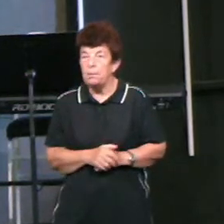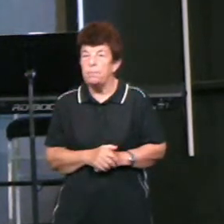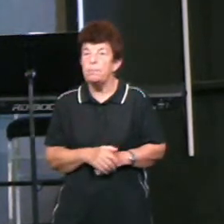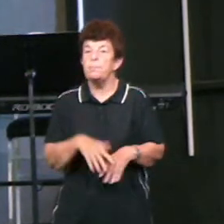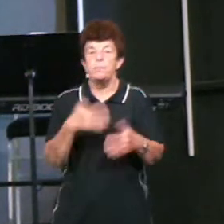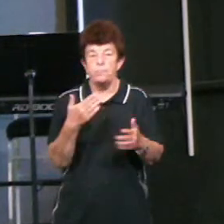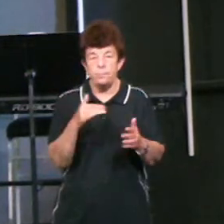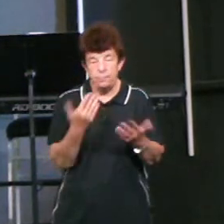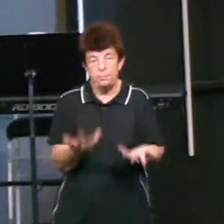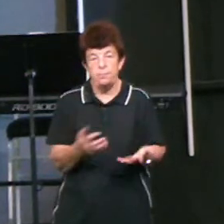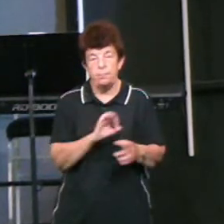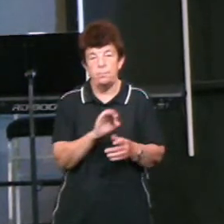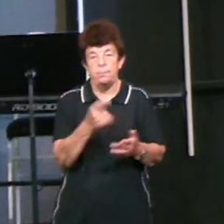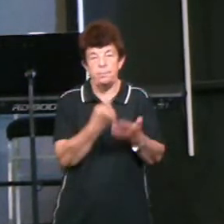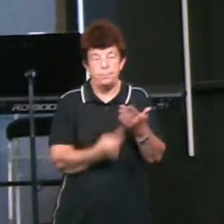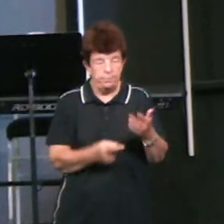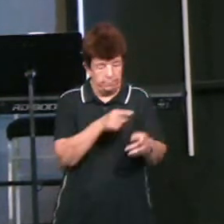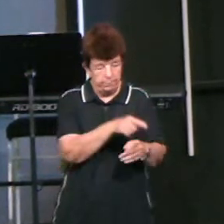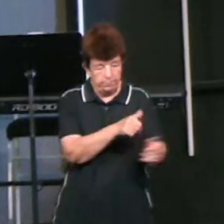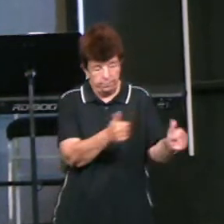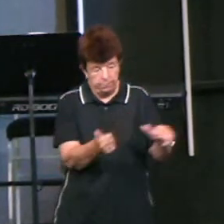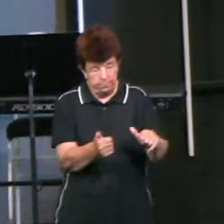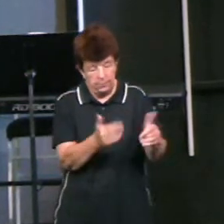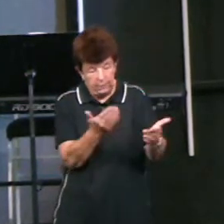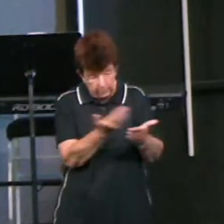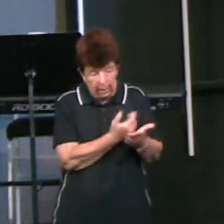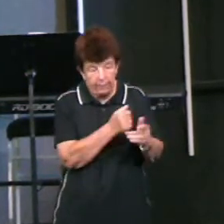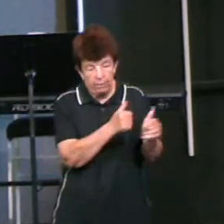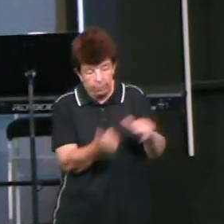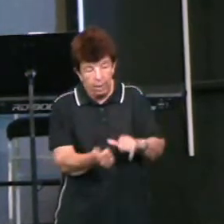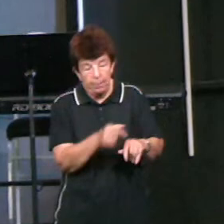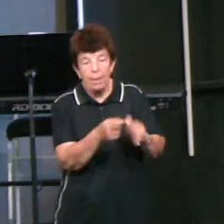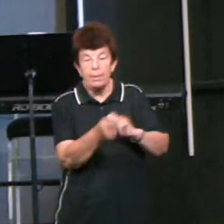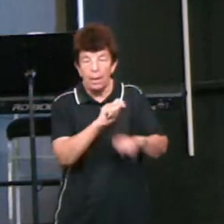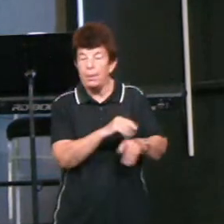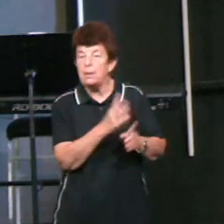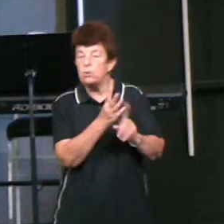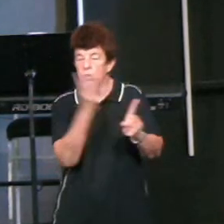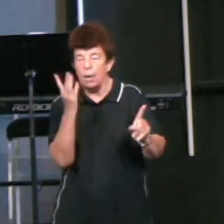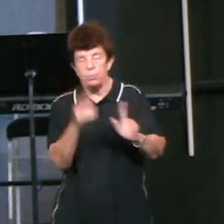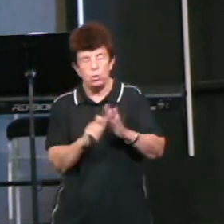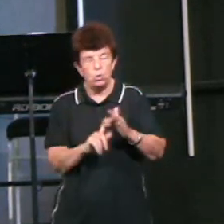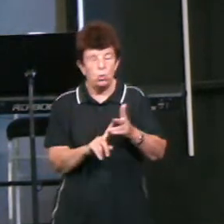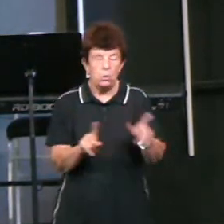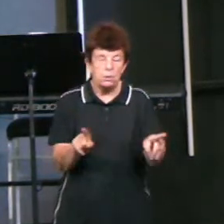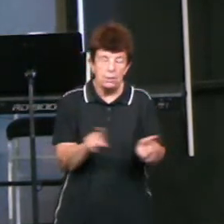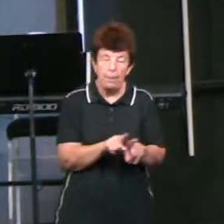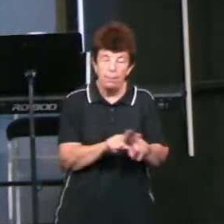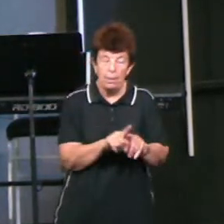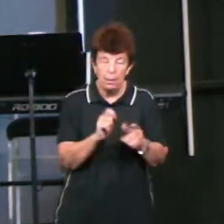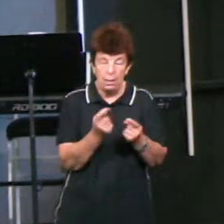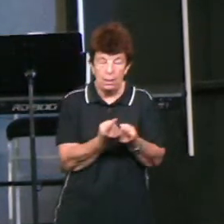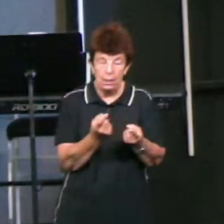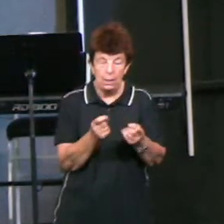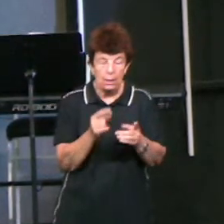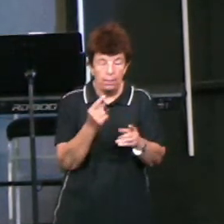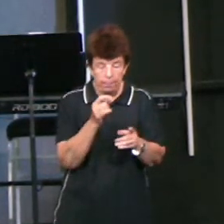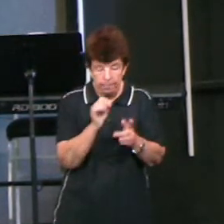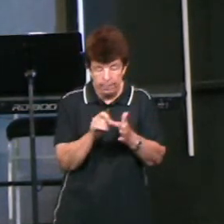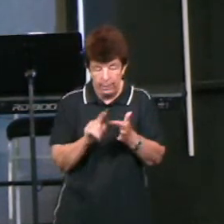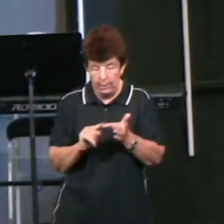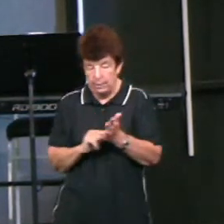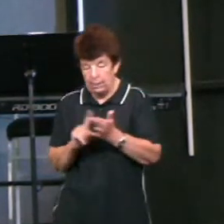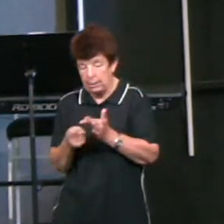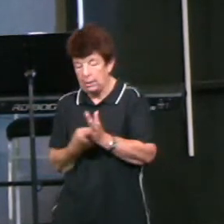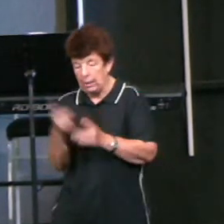And so not only were they saved, they were baptized, and they too were disciples to go and do the very thing that Peter had gone to